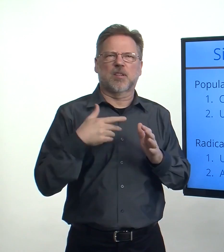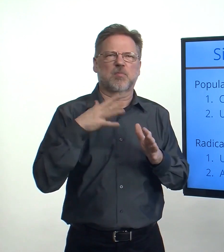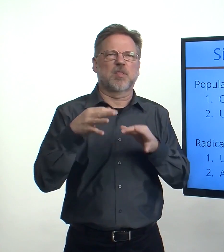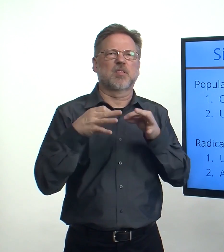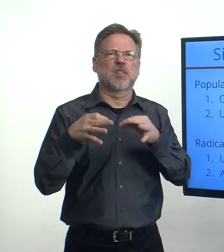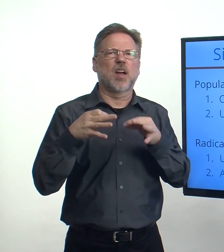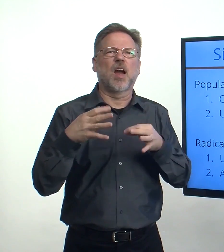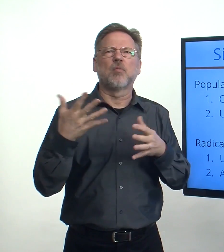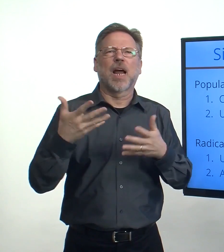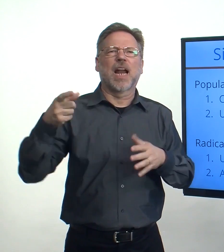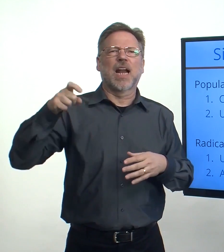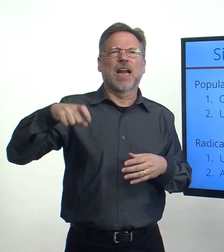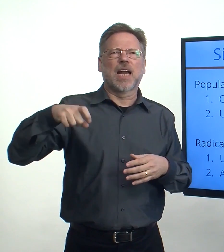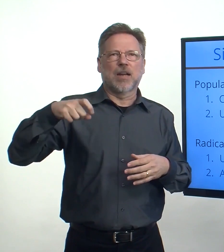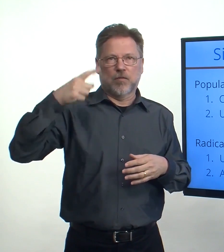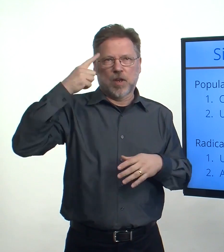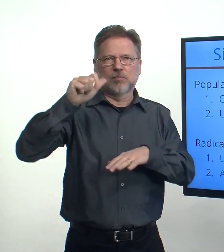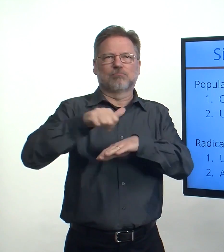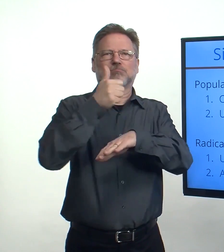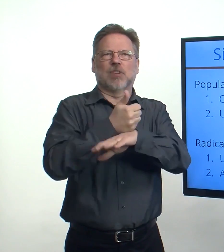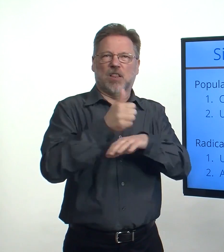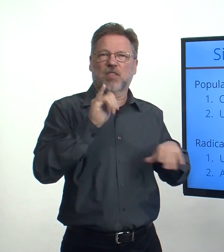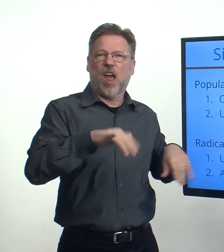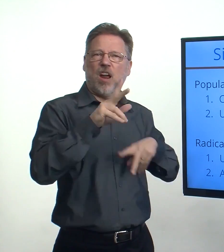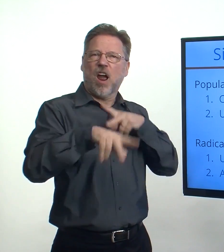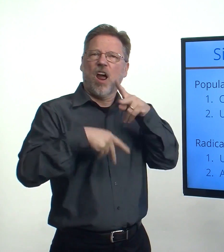I'll talk about what was needed to implement that kind of system.